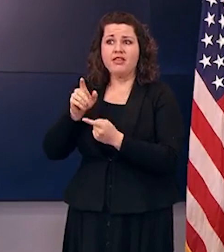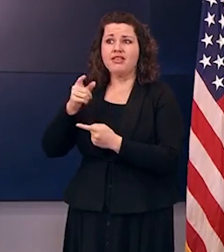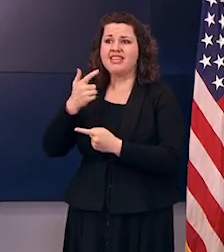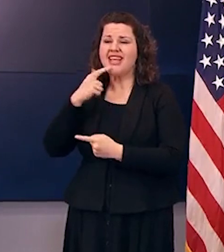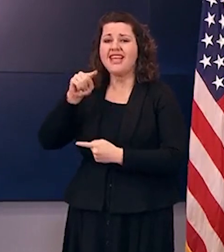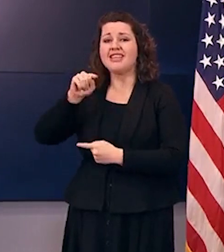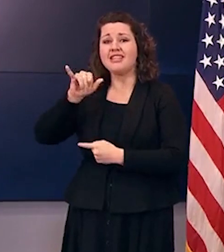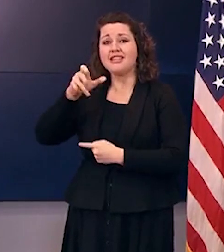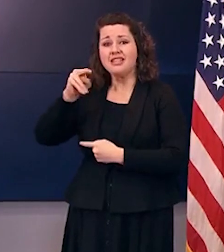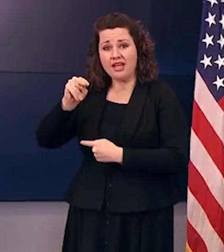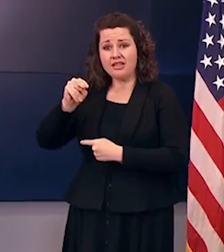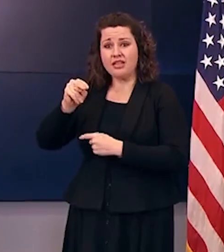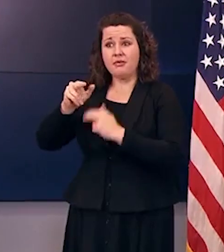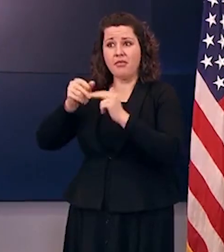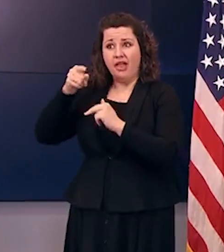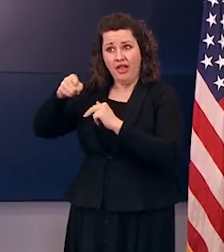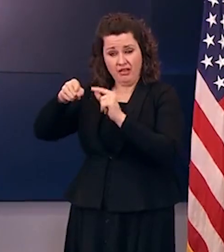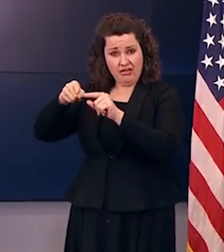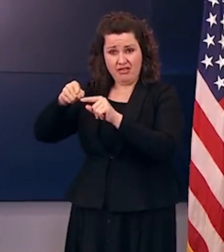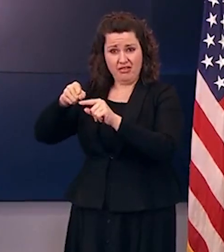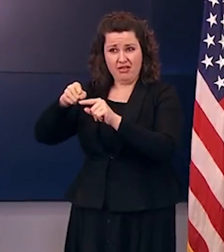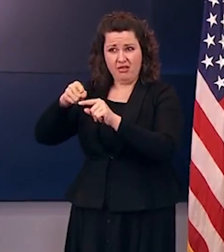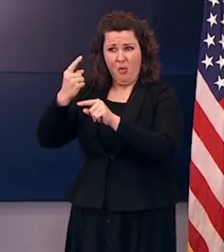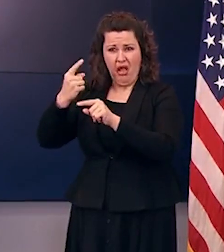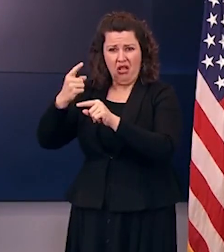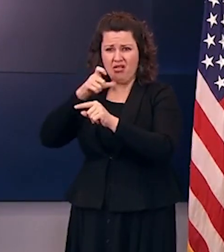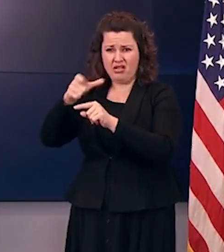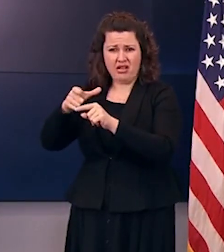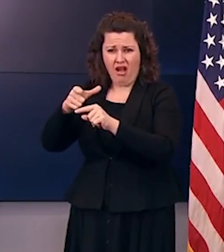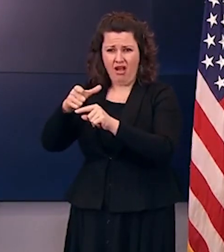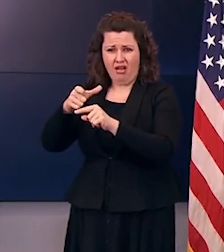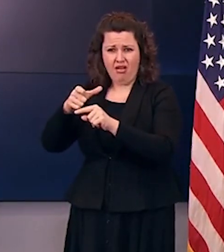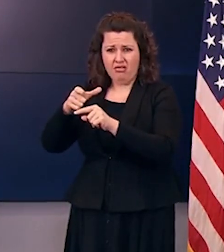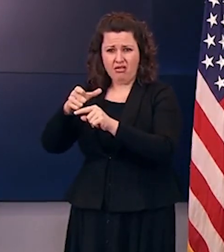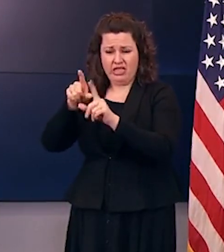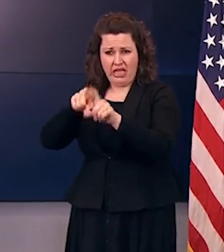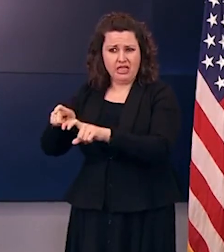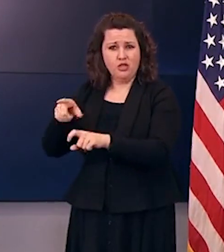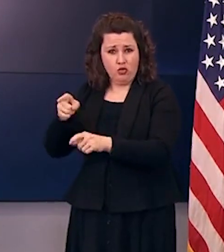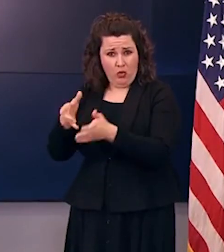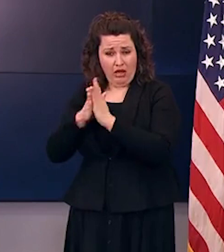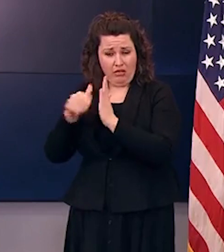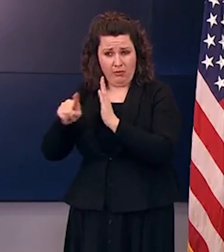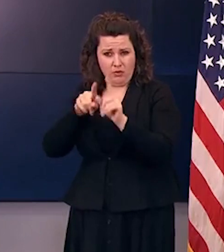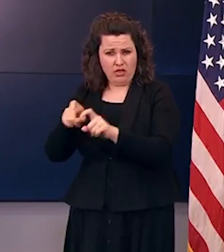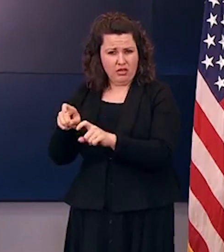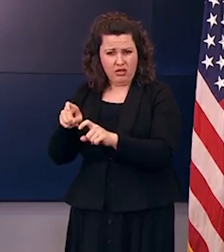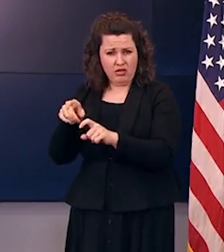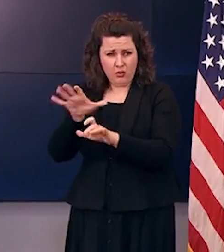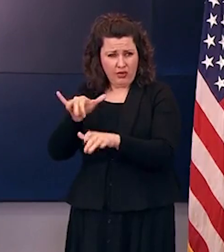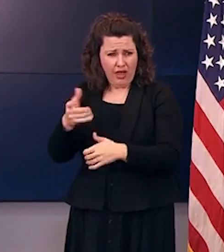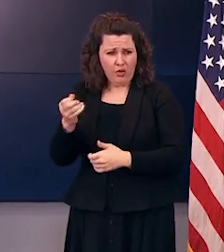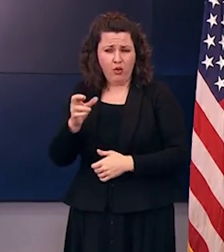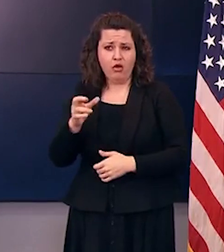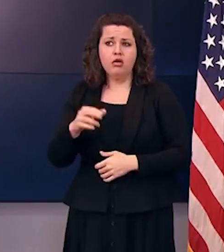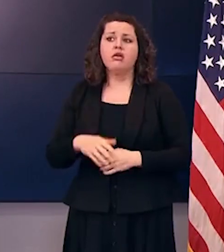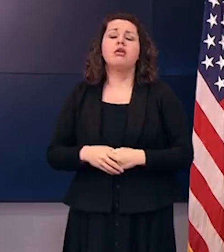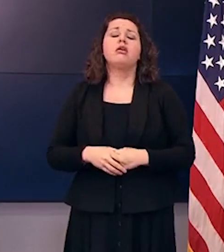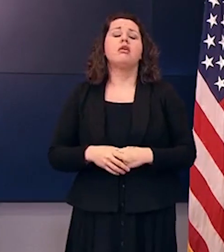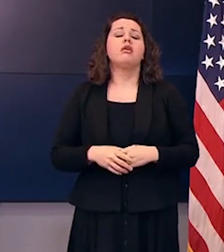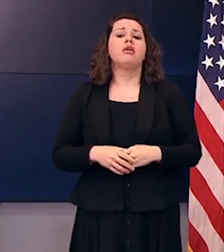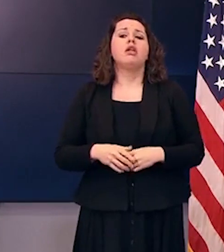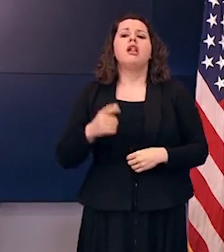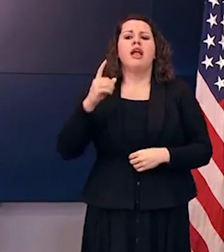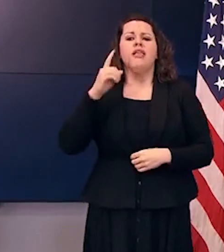doing surveillance testing. Do you have any information on that? Will you ask them to do that? Are they doing that? So I